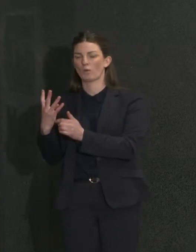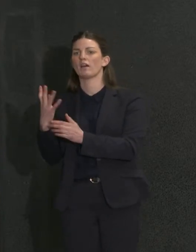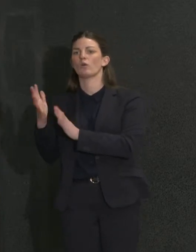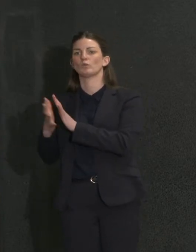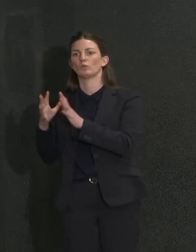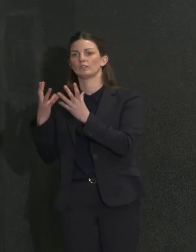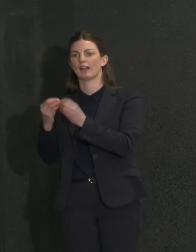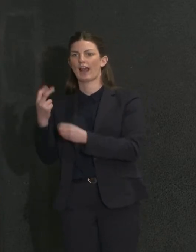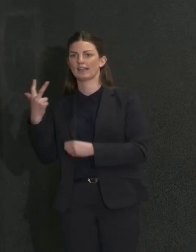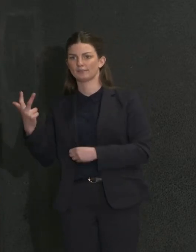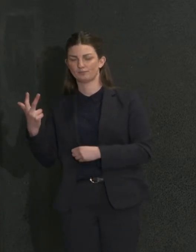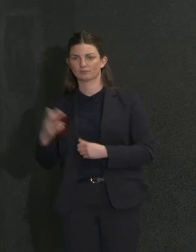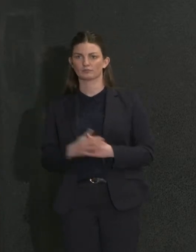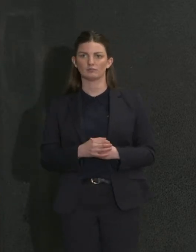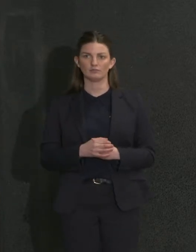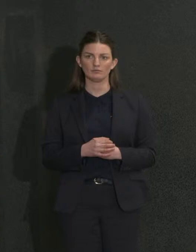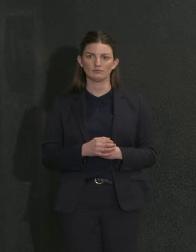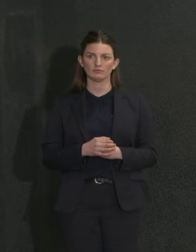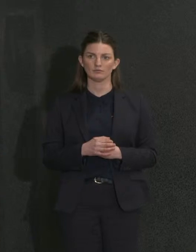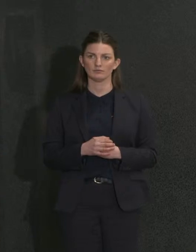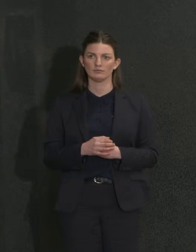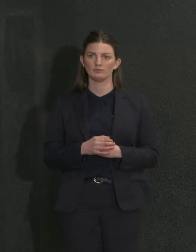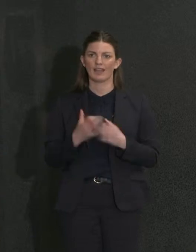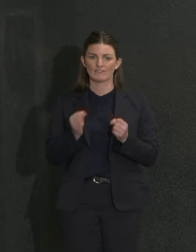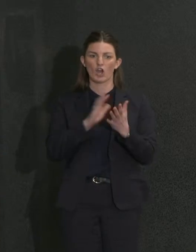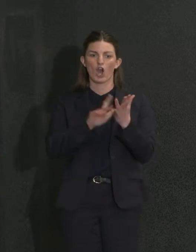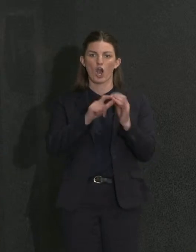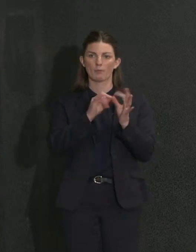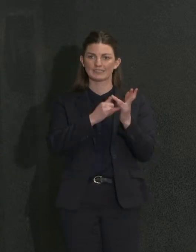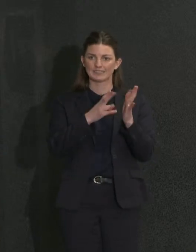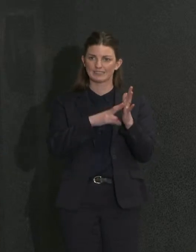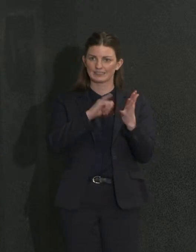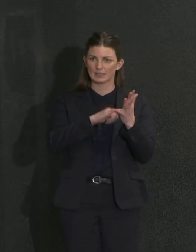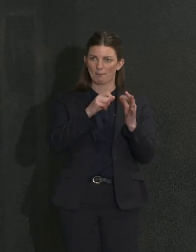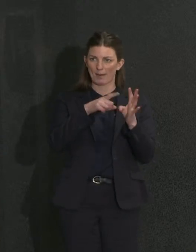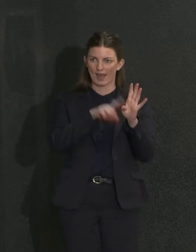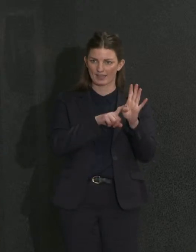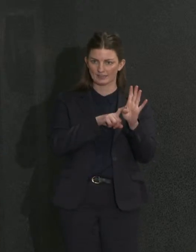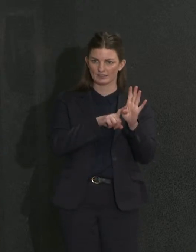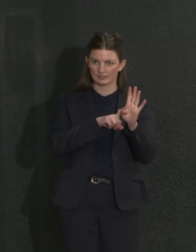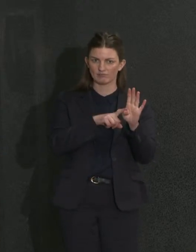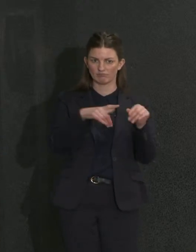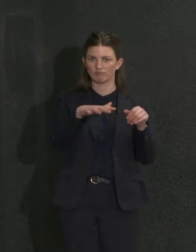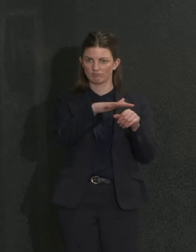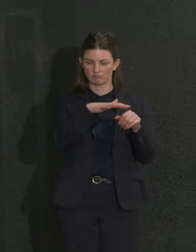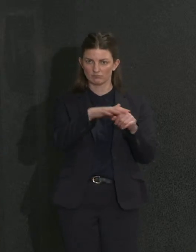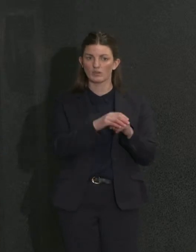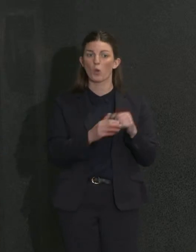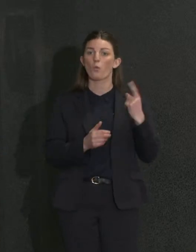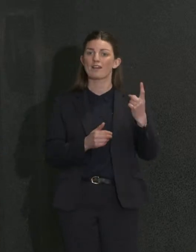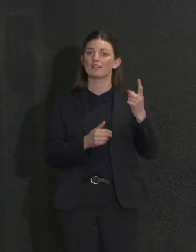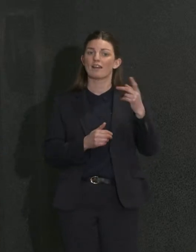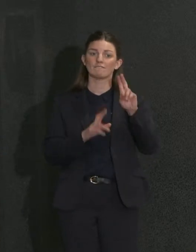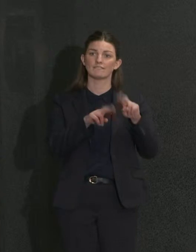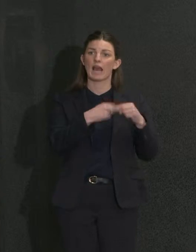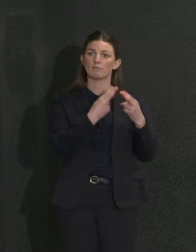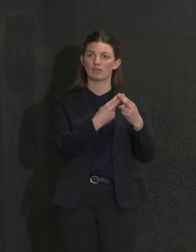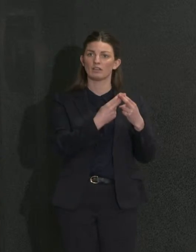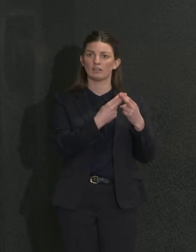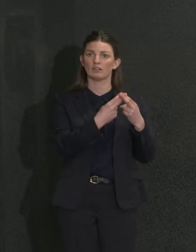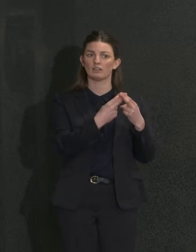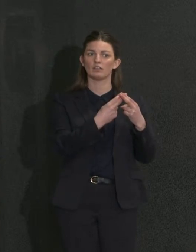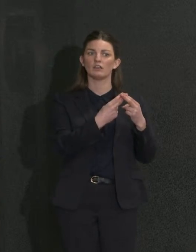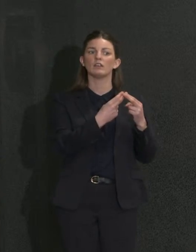the other 25 cases today are associated with the Hobsons Bay cluster. 1 of those is a family member of the original